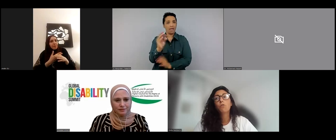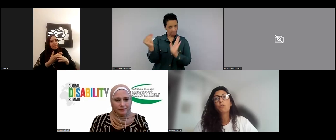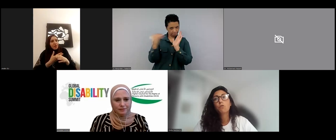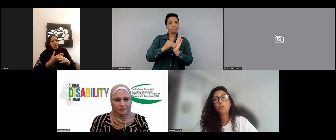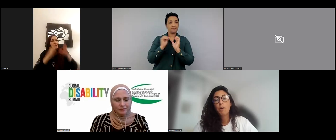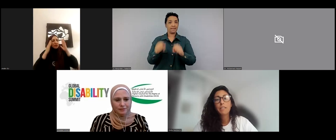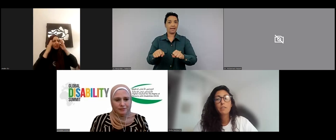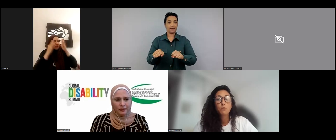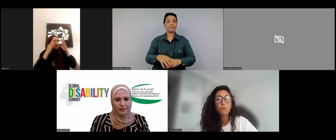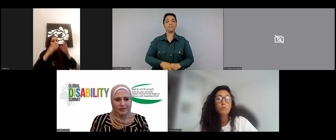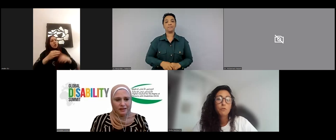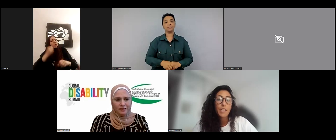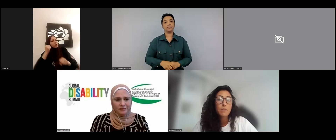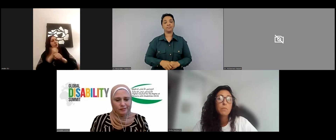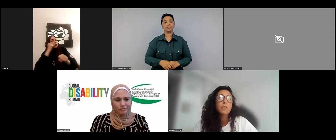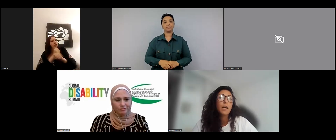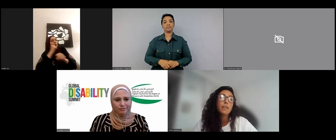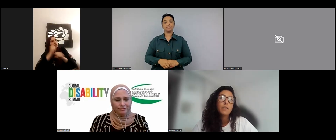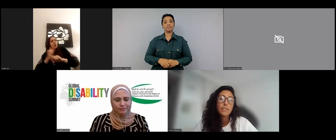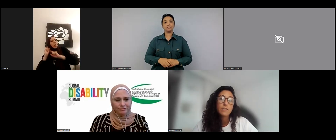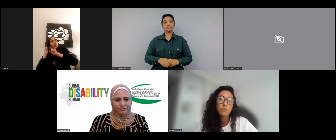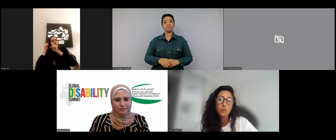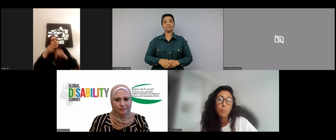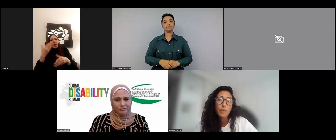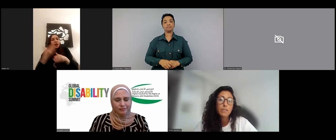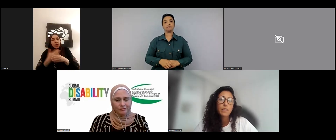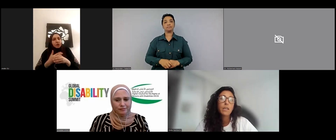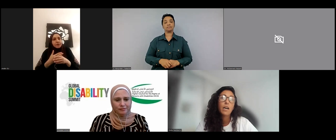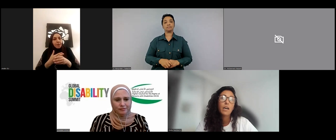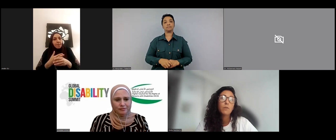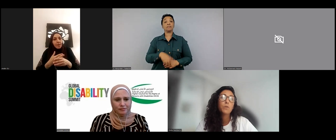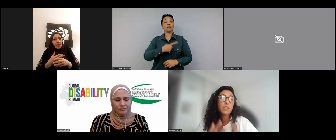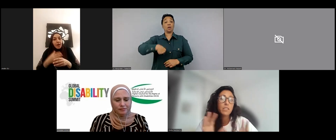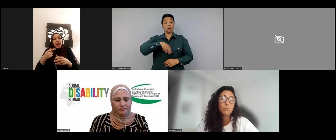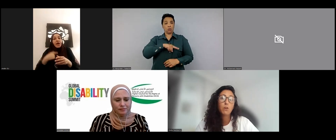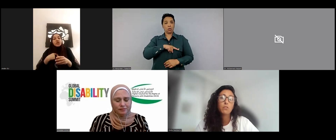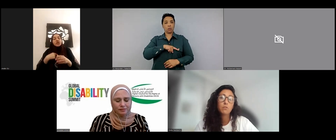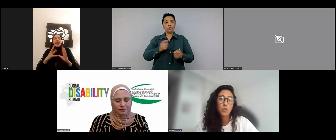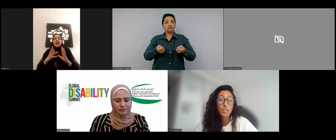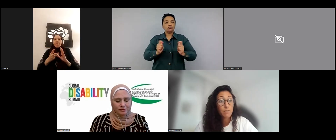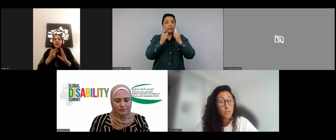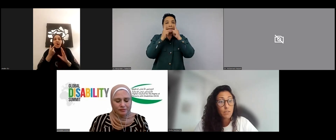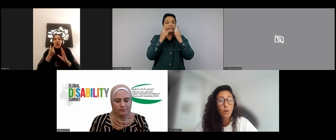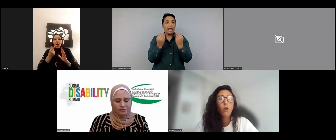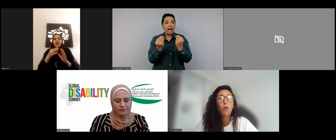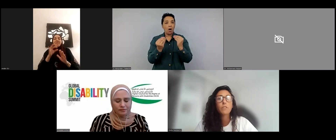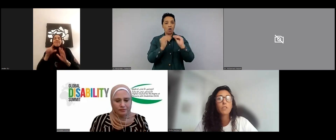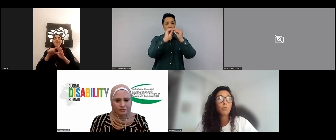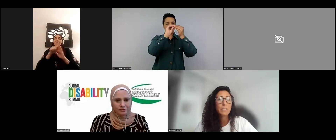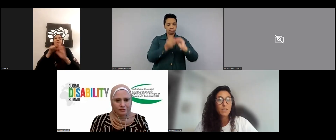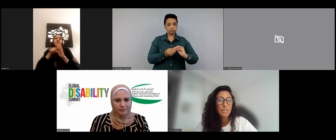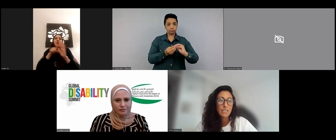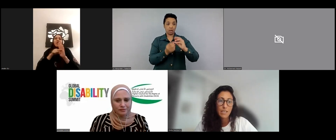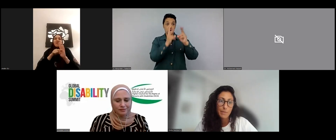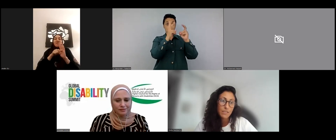we're also trying to frame the list of topics within the broader objectives of the